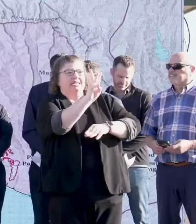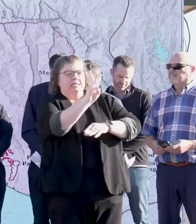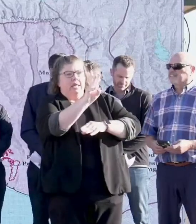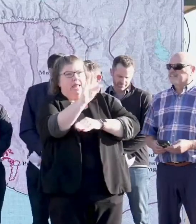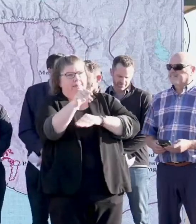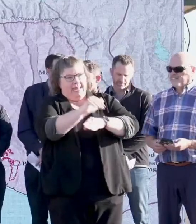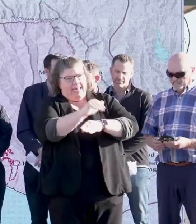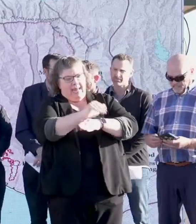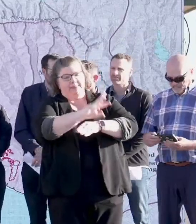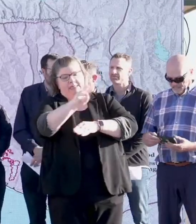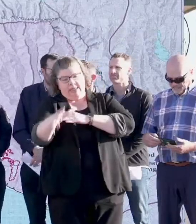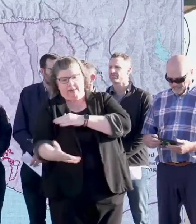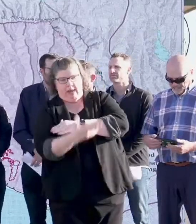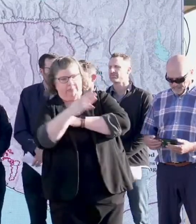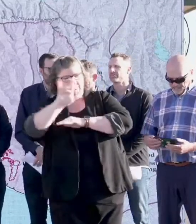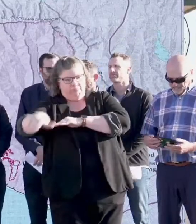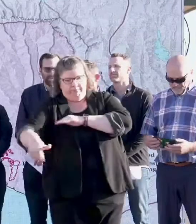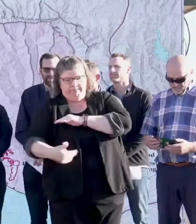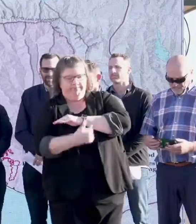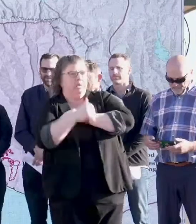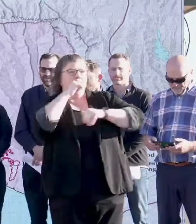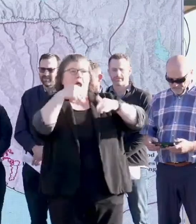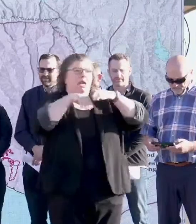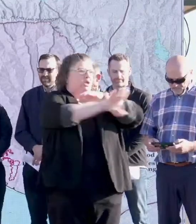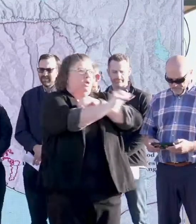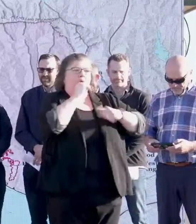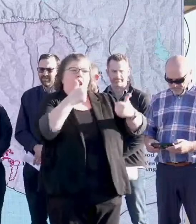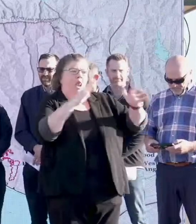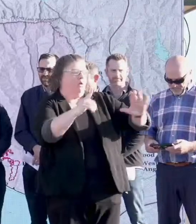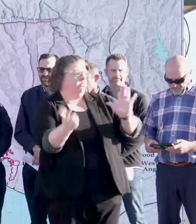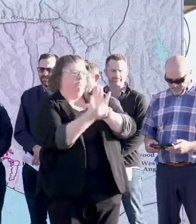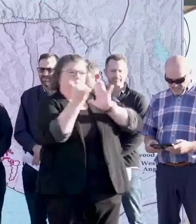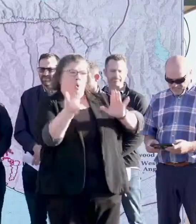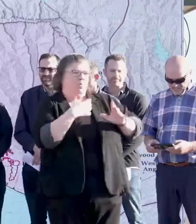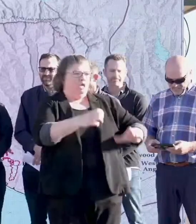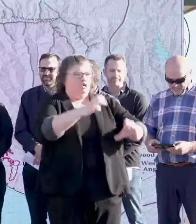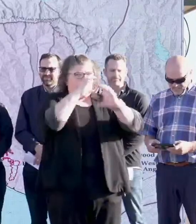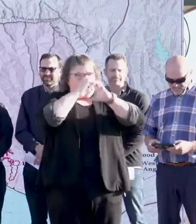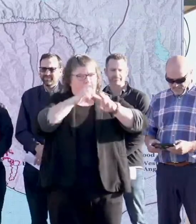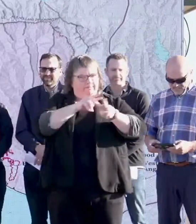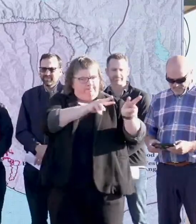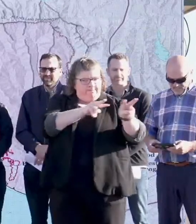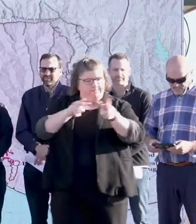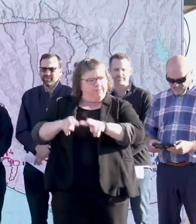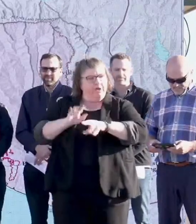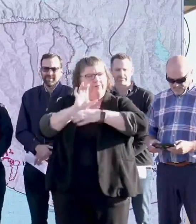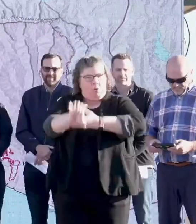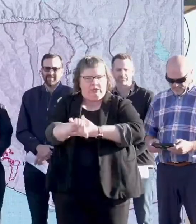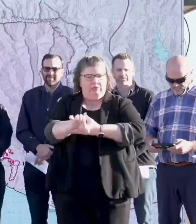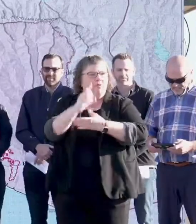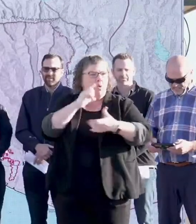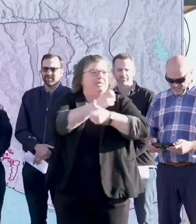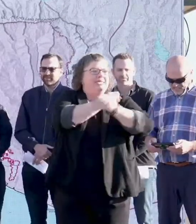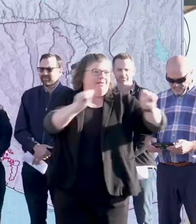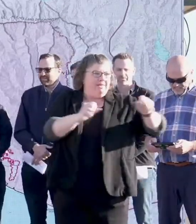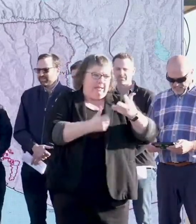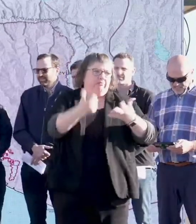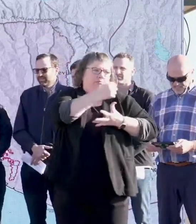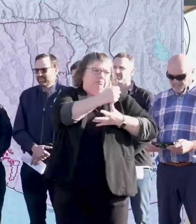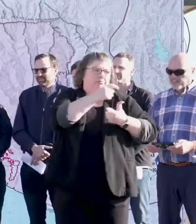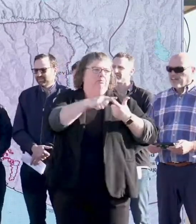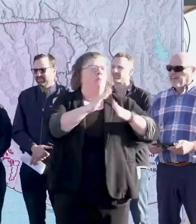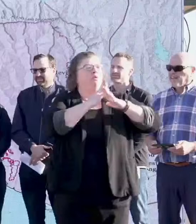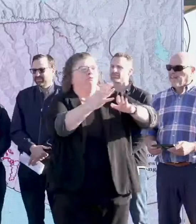6 a.m. and until further notice. This curfew is strictly enforced to protect public safety, safeguard property, and to prevent